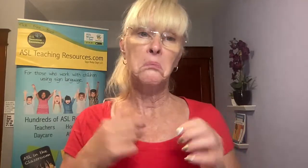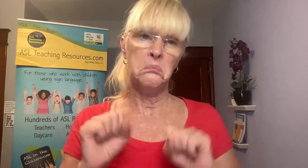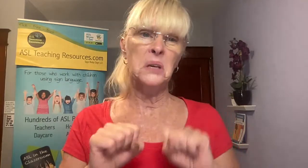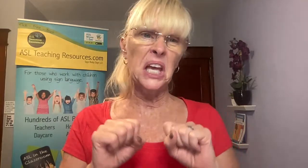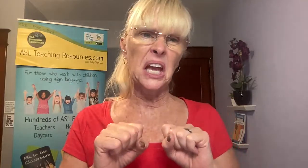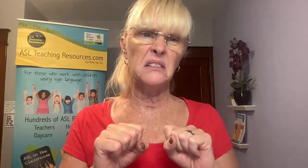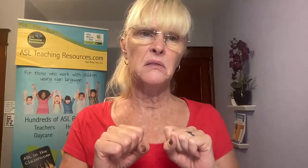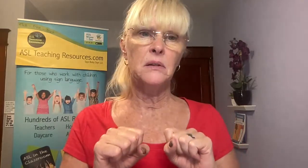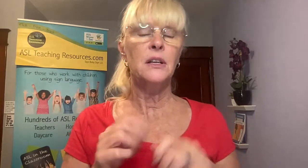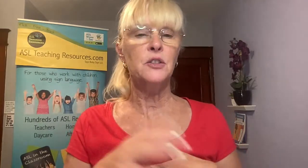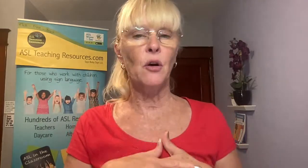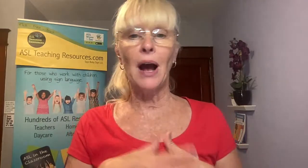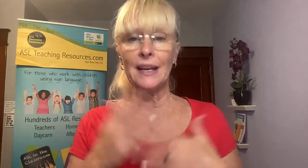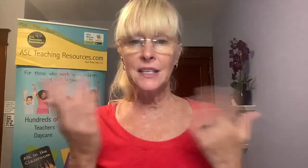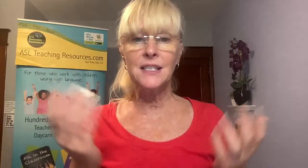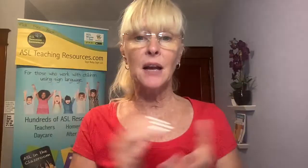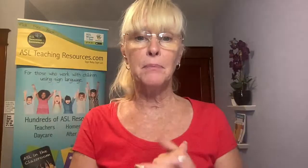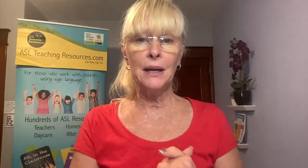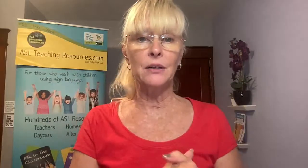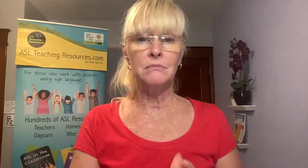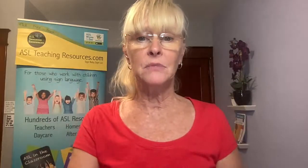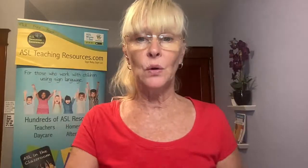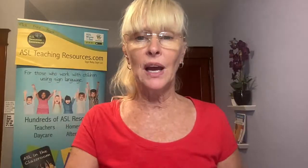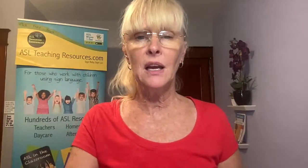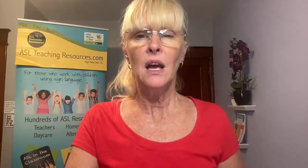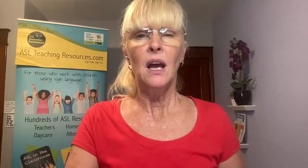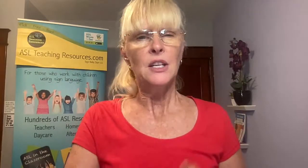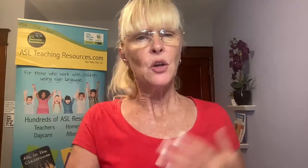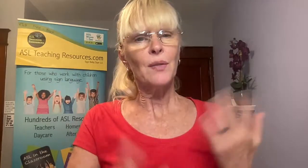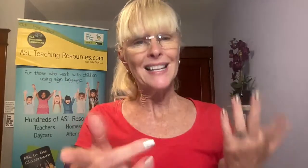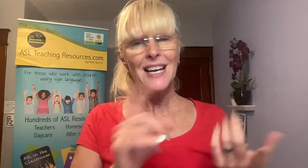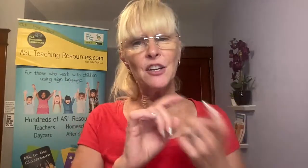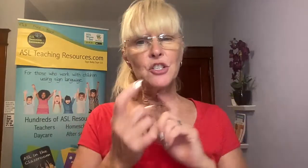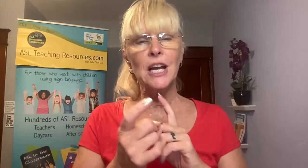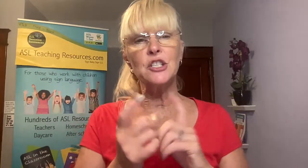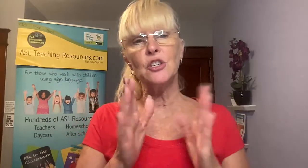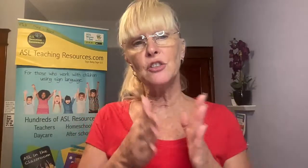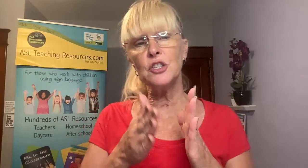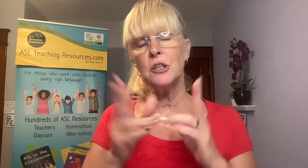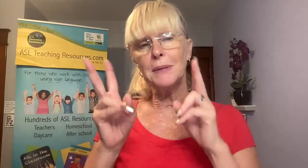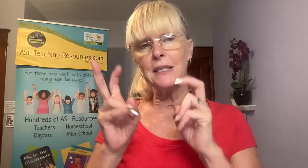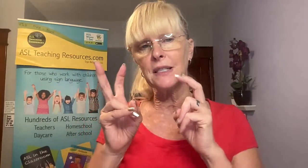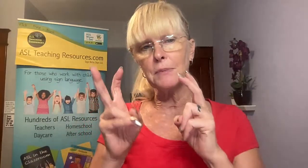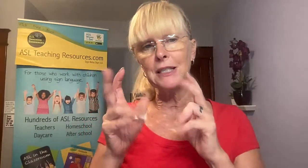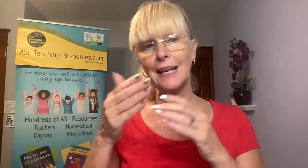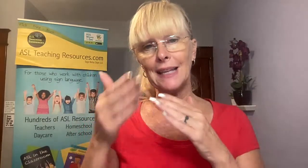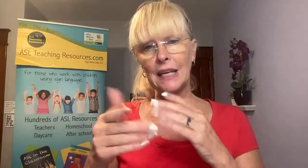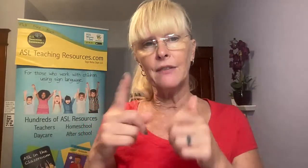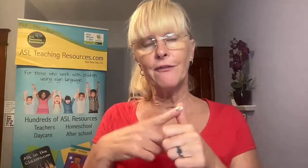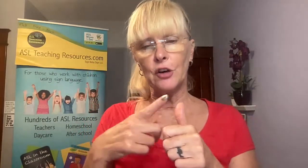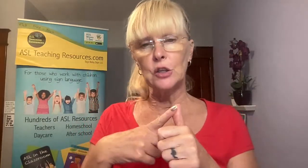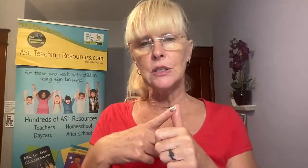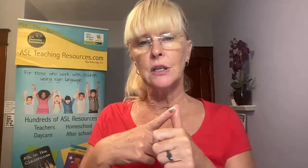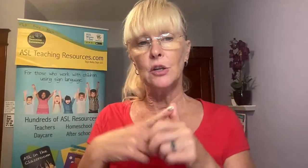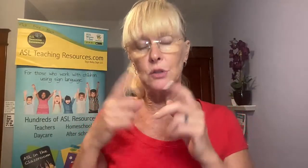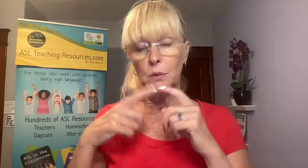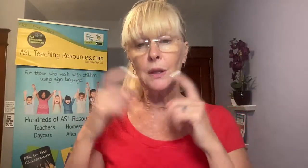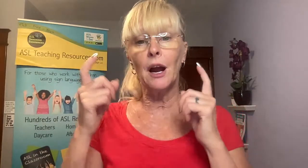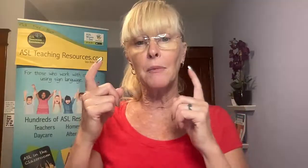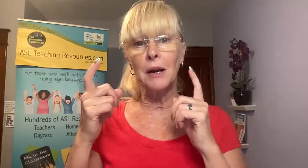We can. So I can decide better. Okay. So that's how you change it. You're just going to put the subject at the end first, usually with the eyebrows